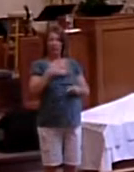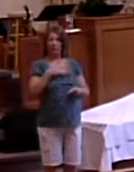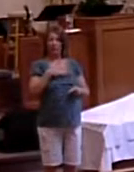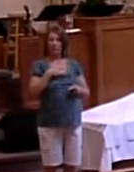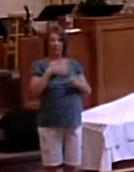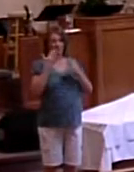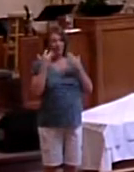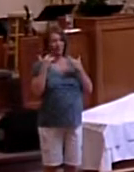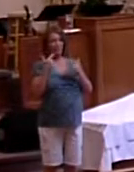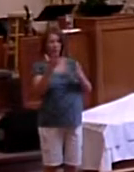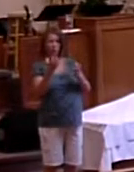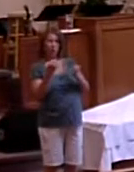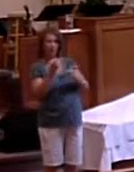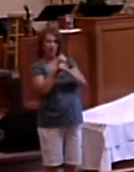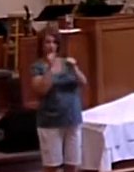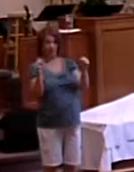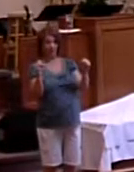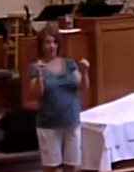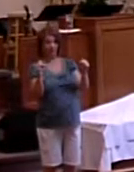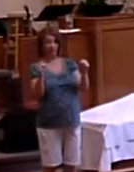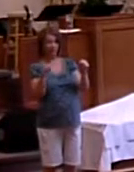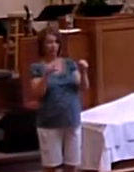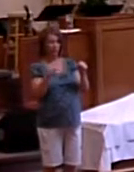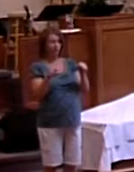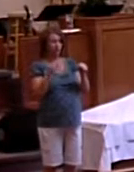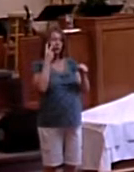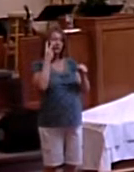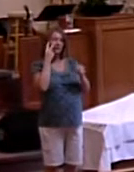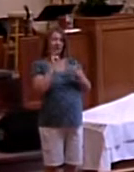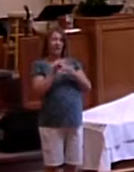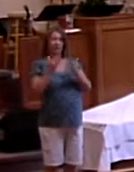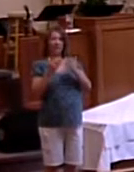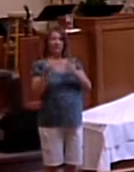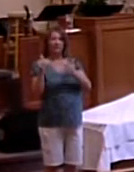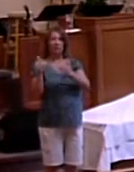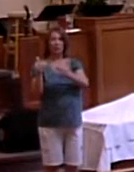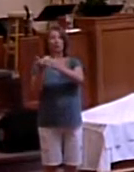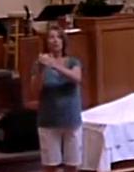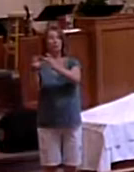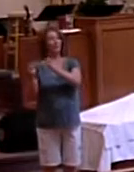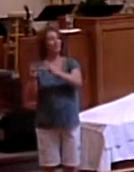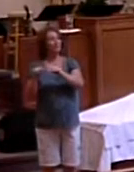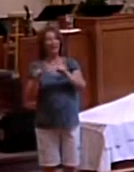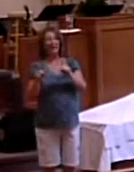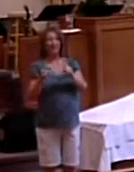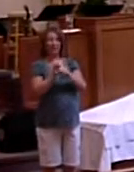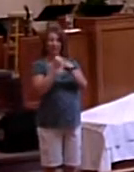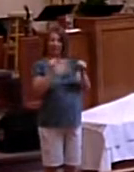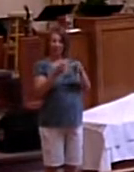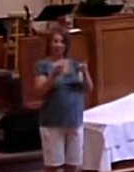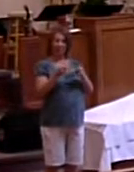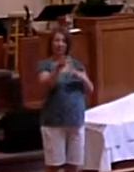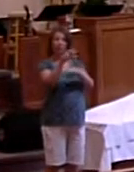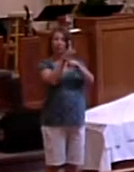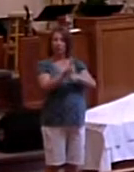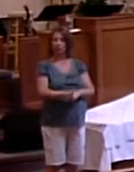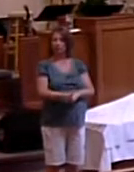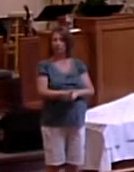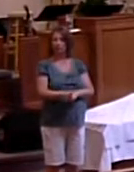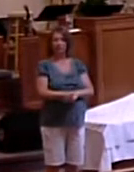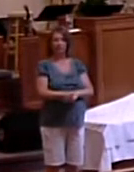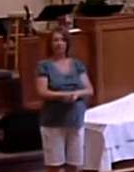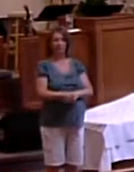seeking refuge, we see that as maybe a new place. But a refuge is a place that you're used to, a place